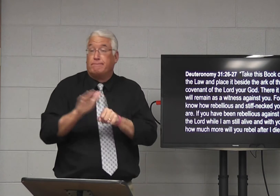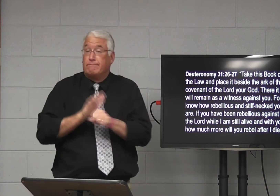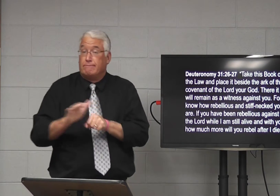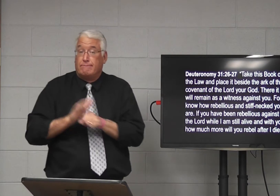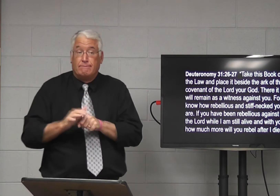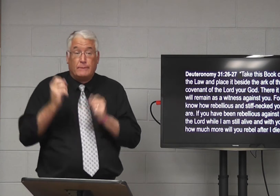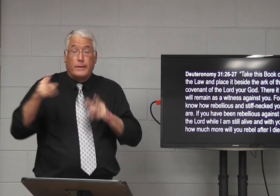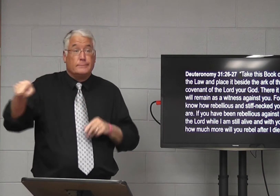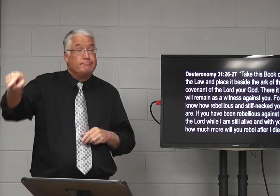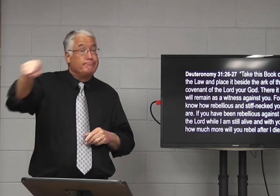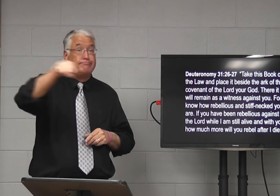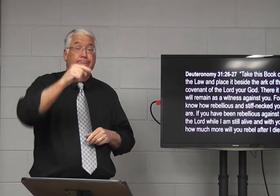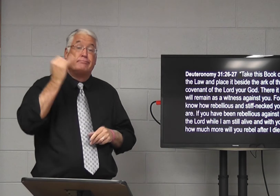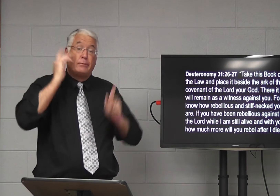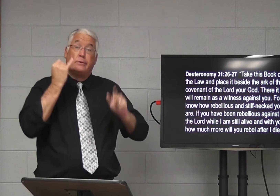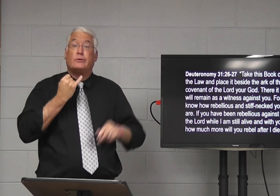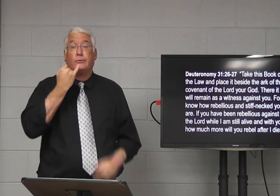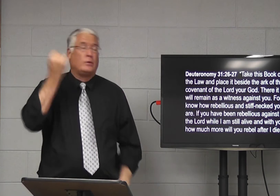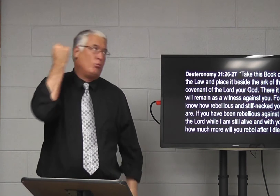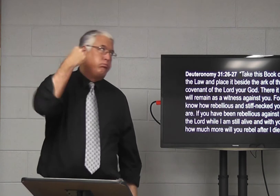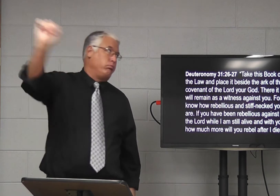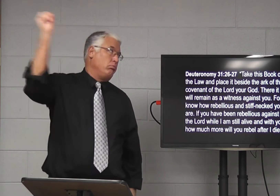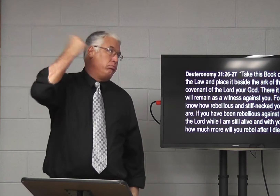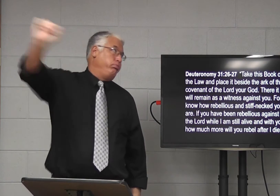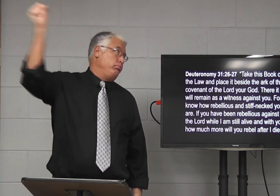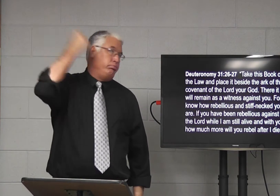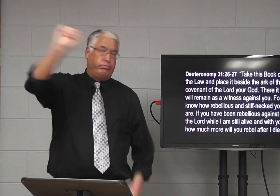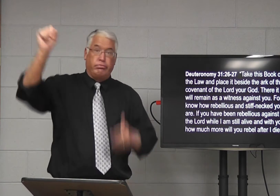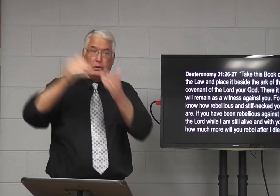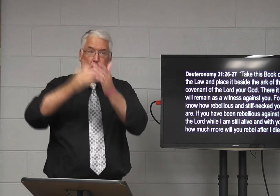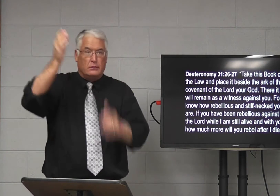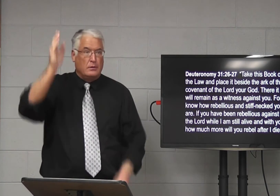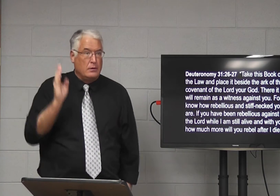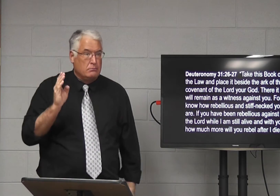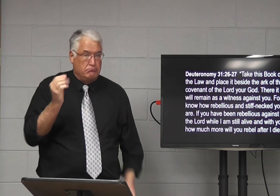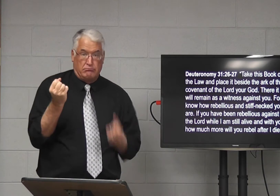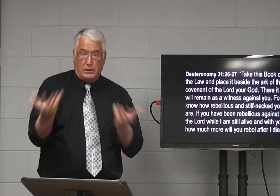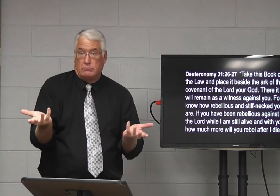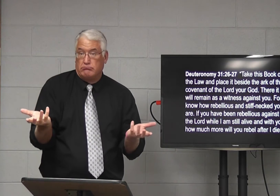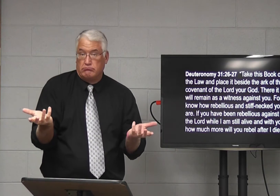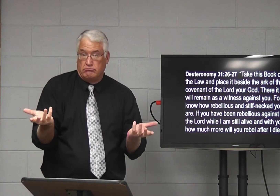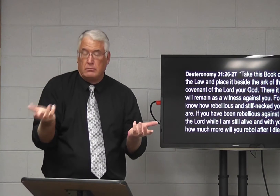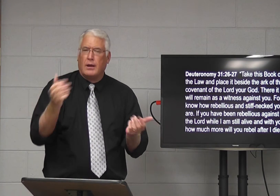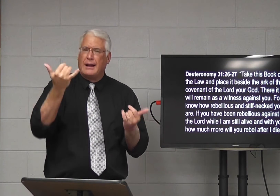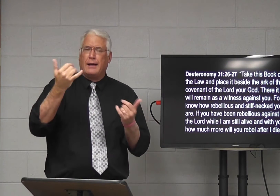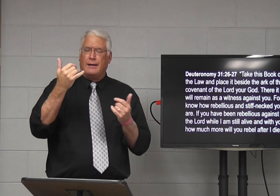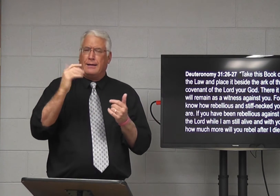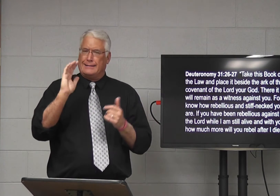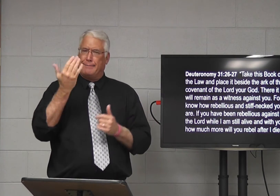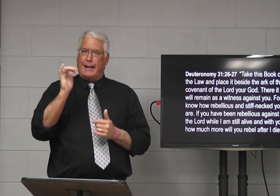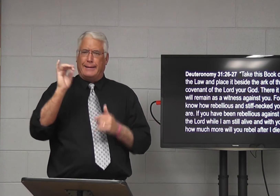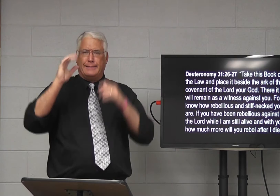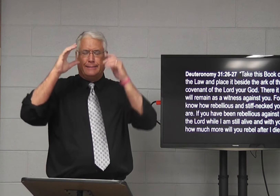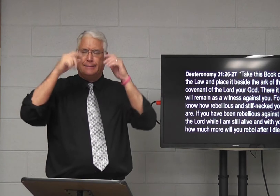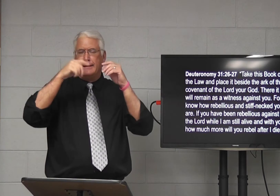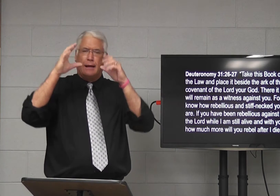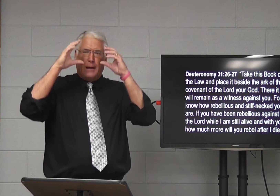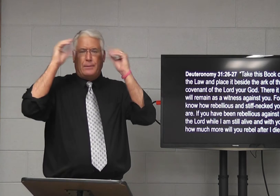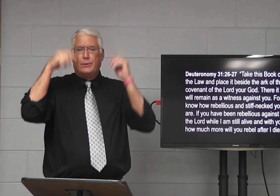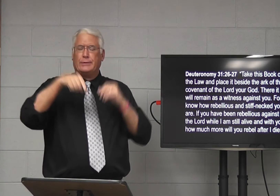after Moses died, you know, Israel really became rebellious against God. And